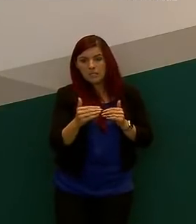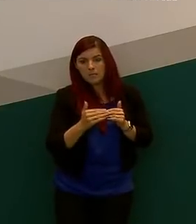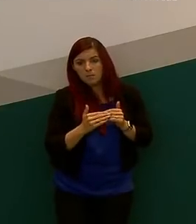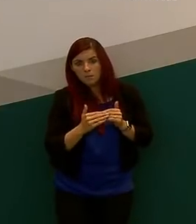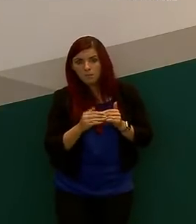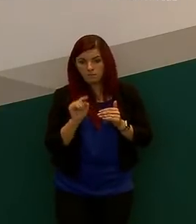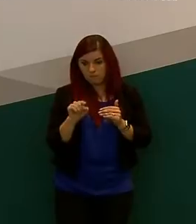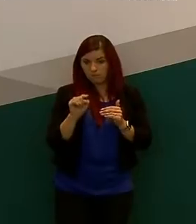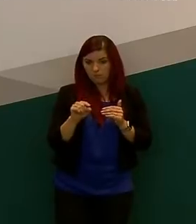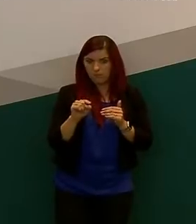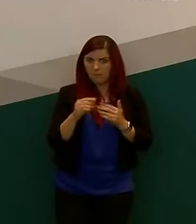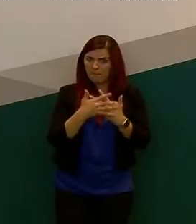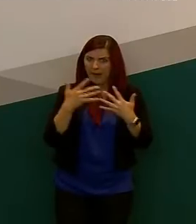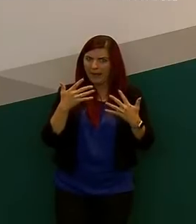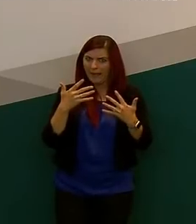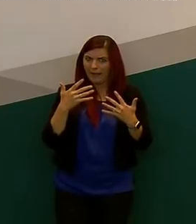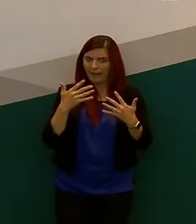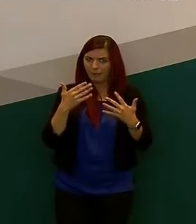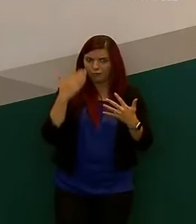it's an ambitious target.